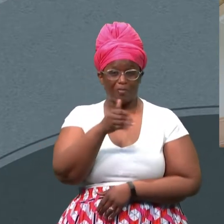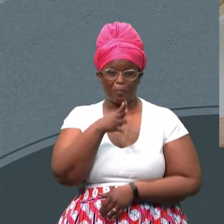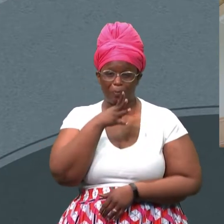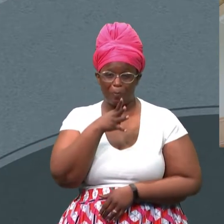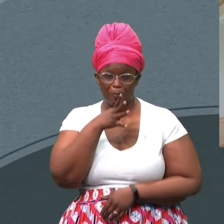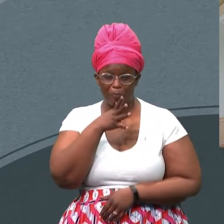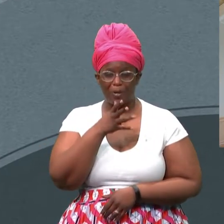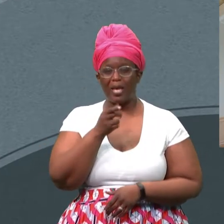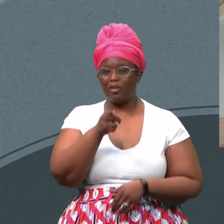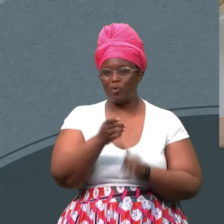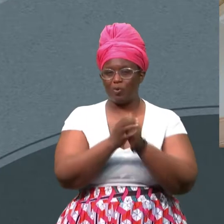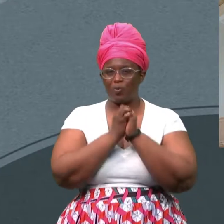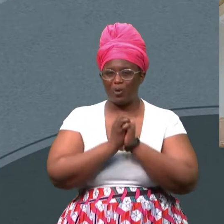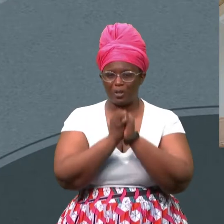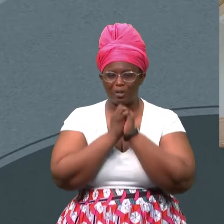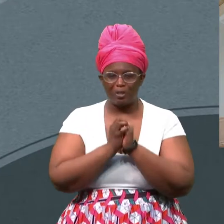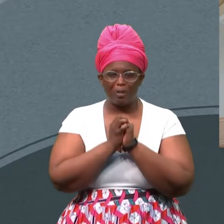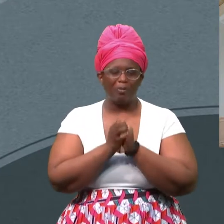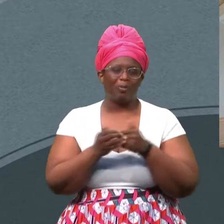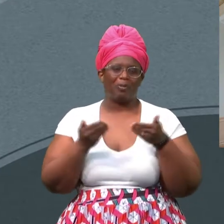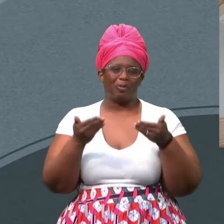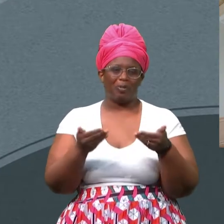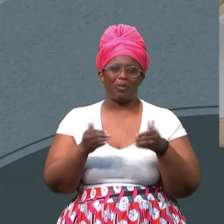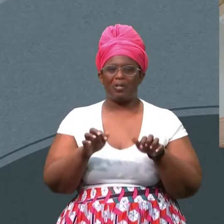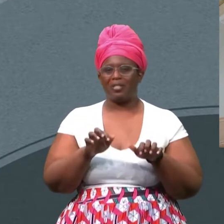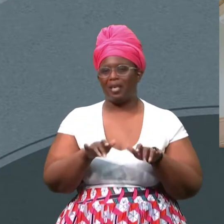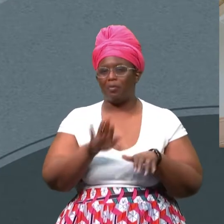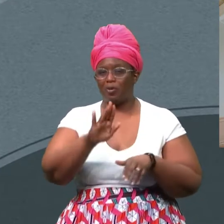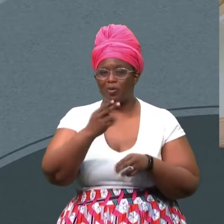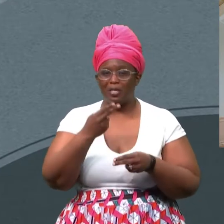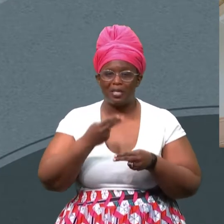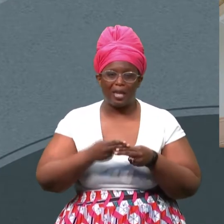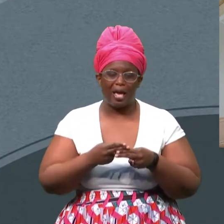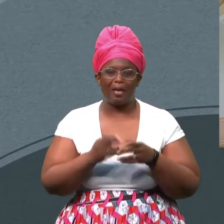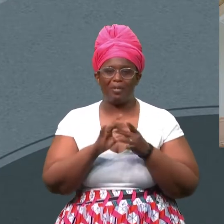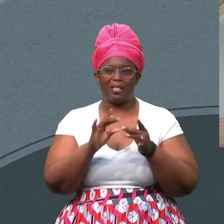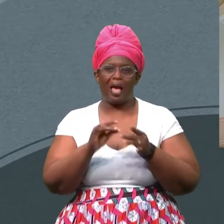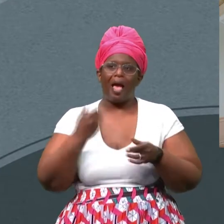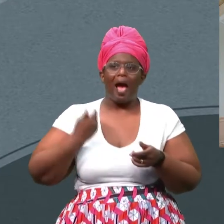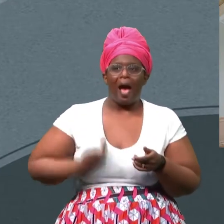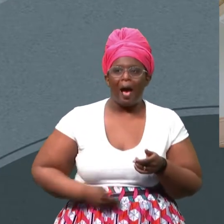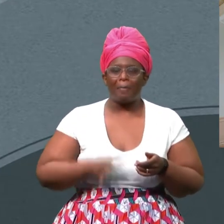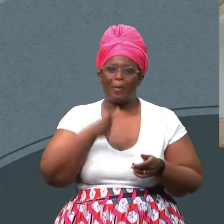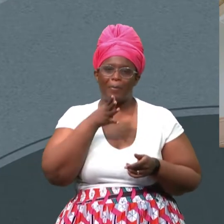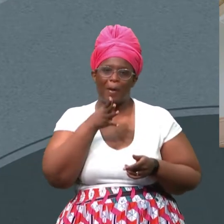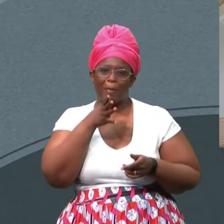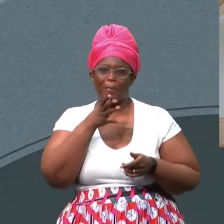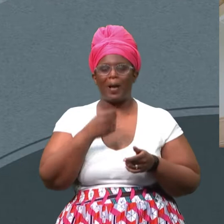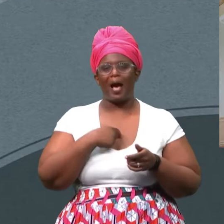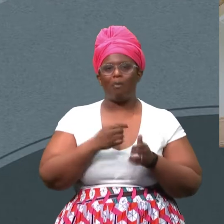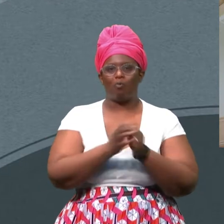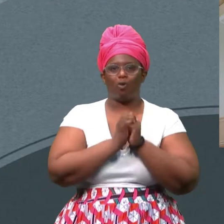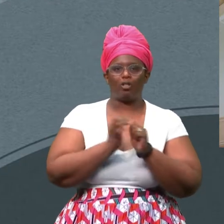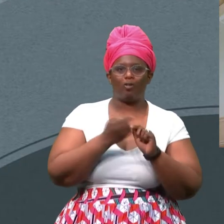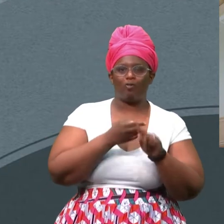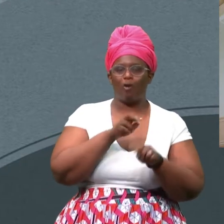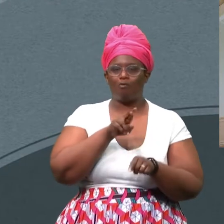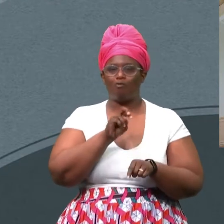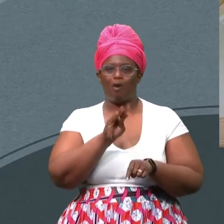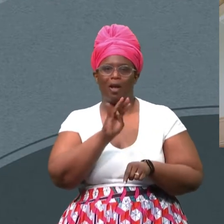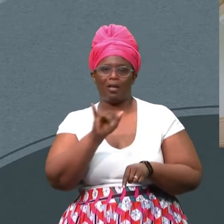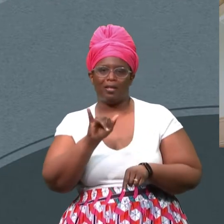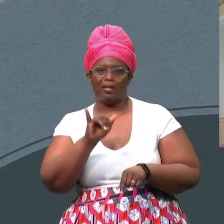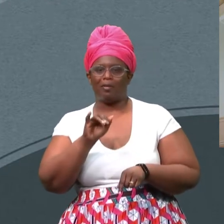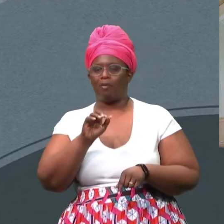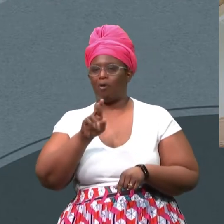worshiping, would you just type in, you know, your name? And I'm a mom from Philadelphia. I'm a mom from Rocky Mount. I'm a mom from